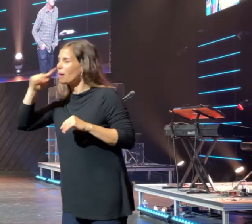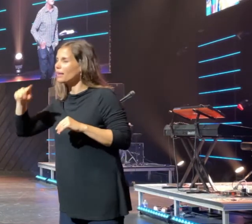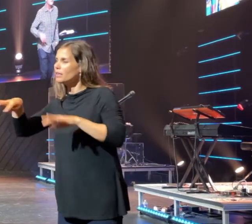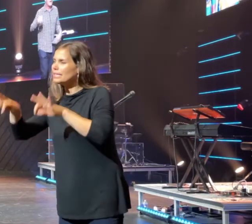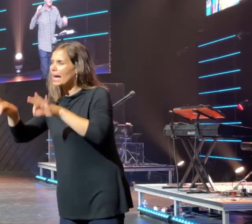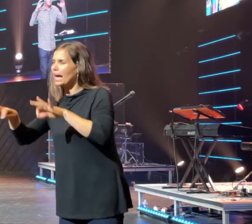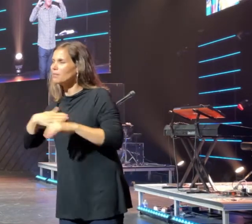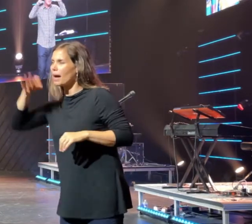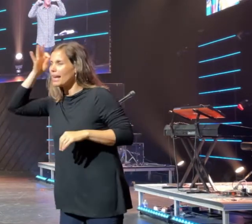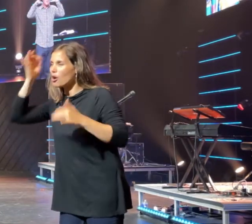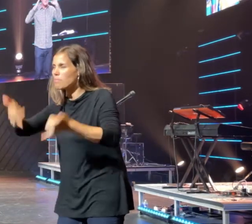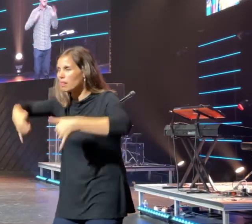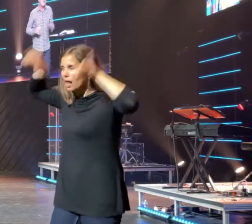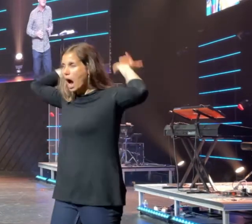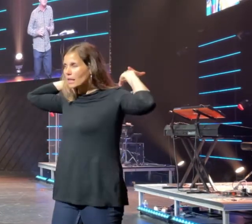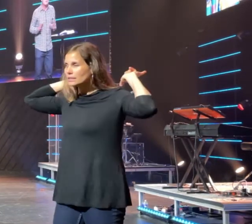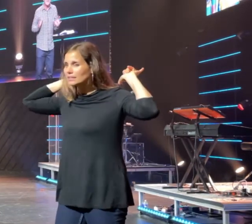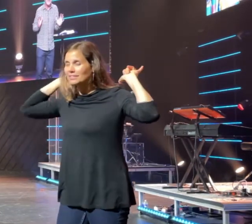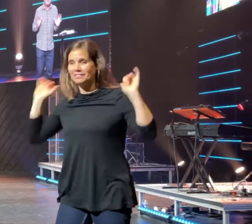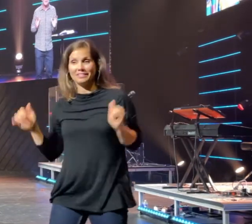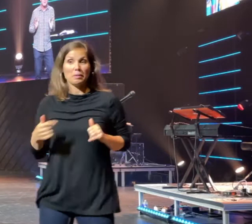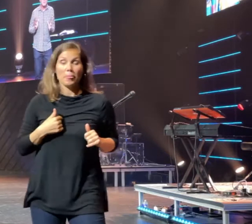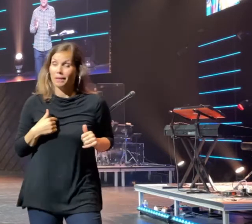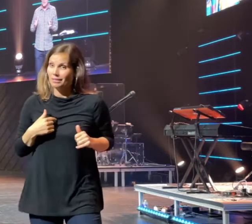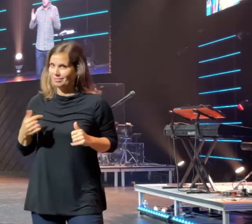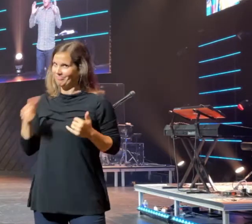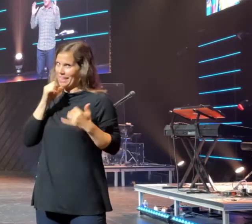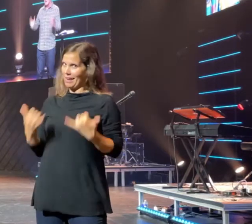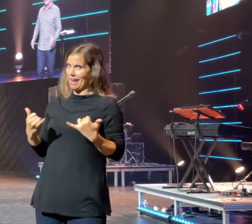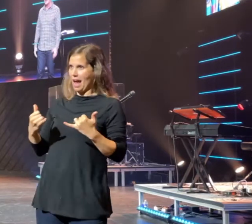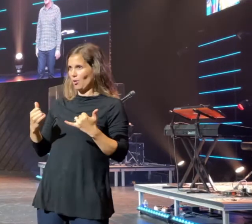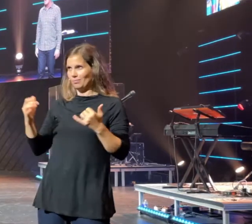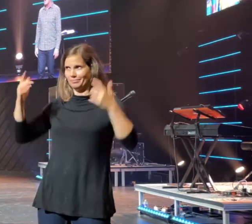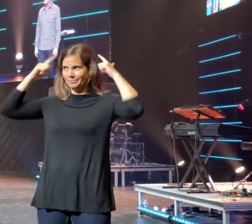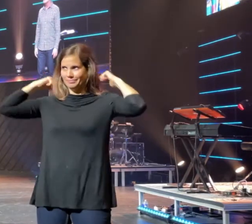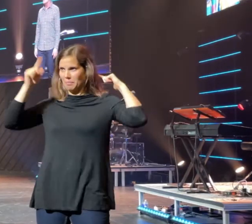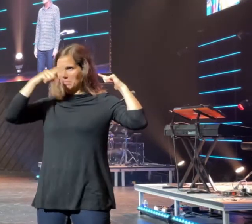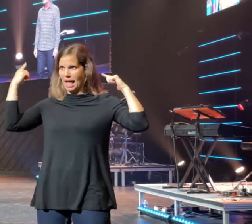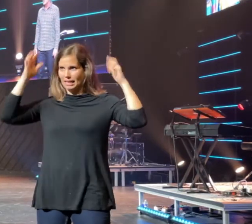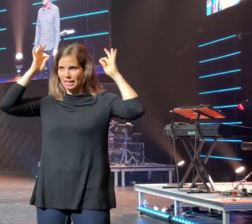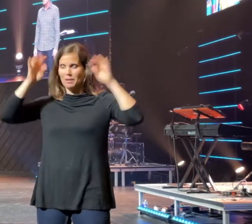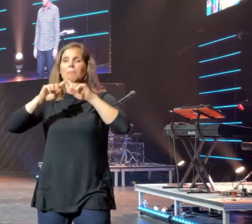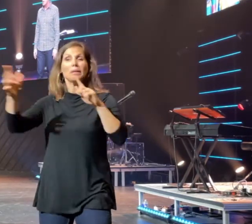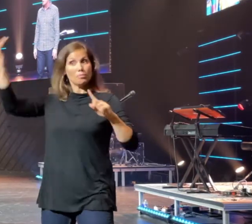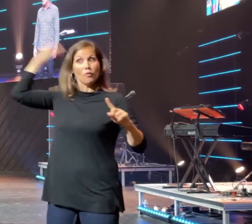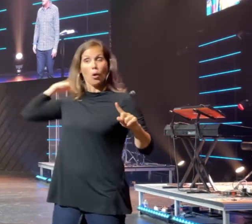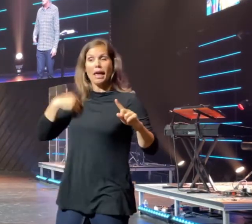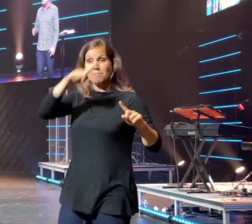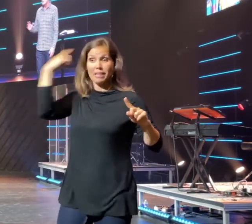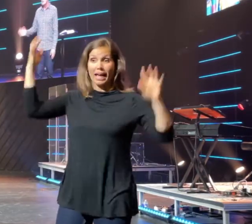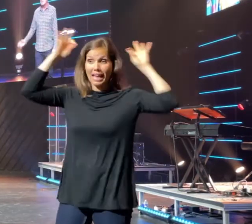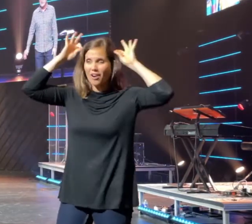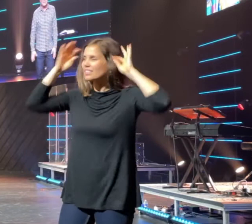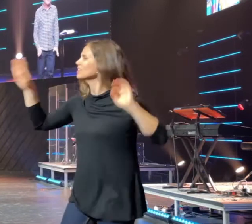blonde. At the time, not so much now, I had his full head of jet black hair. I said, I want you to bleach my hair blonde. And it